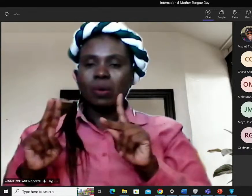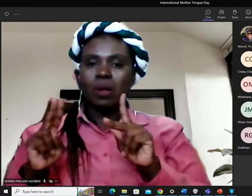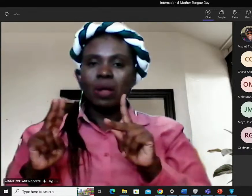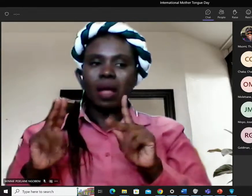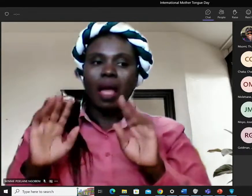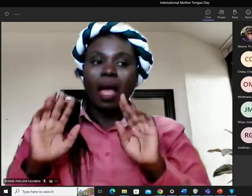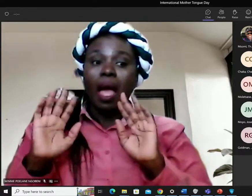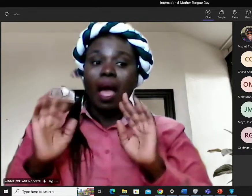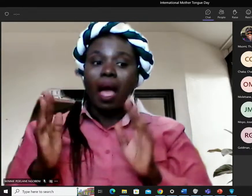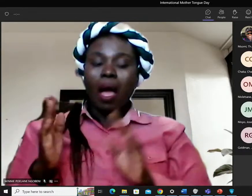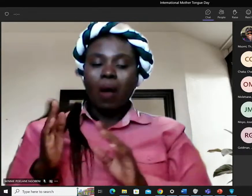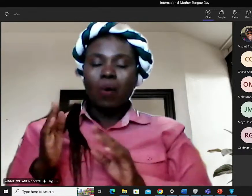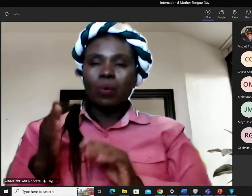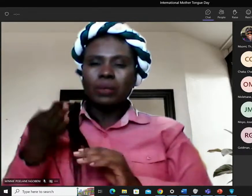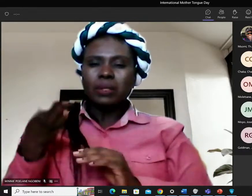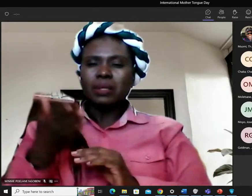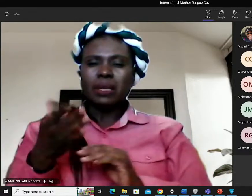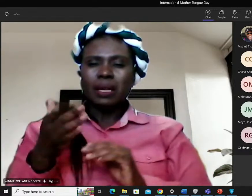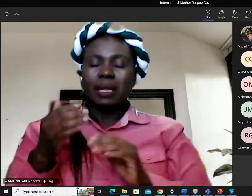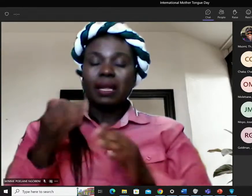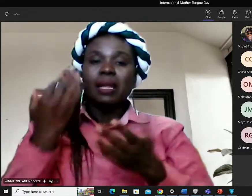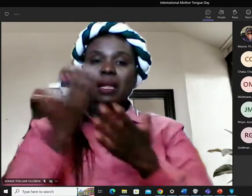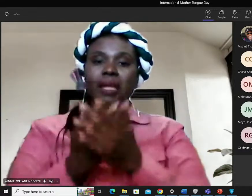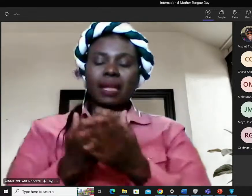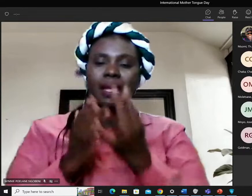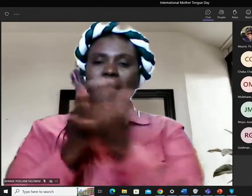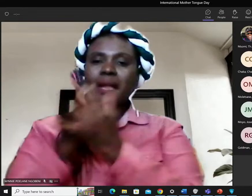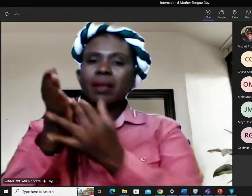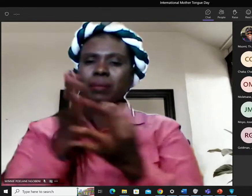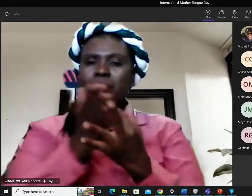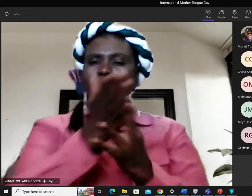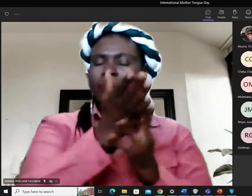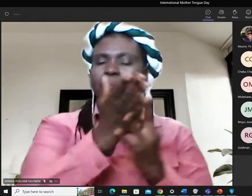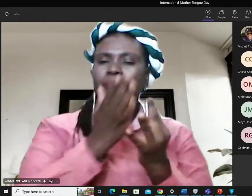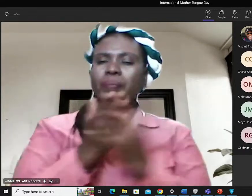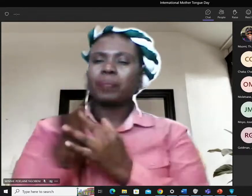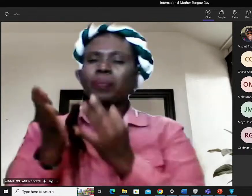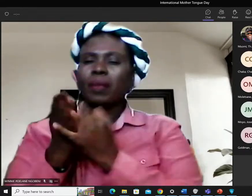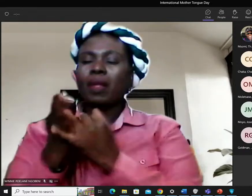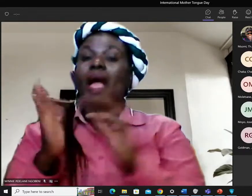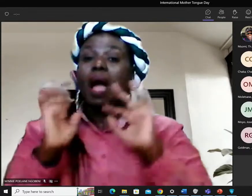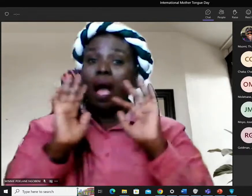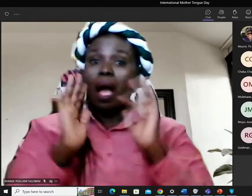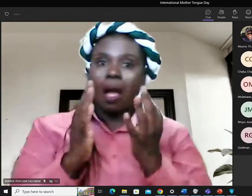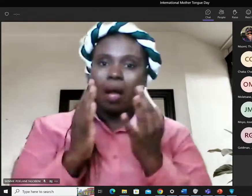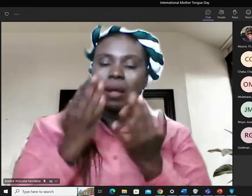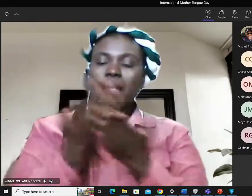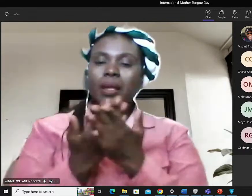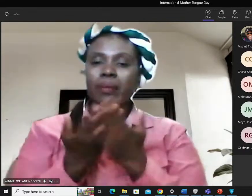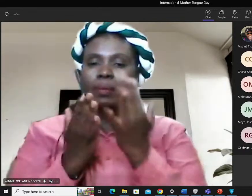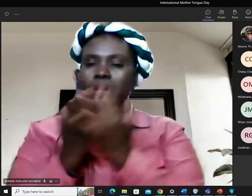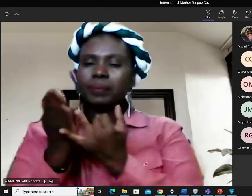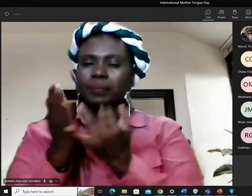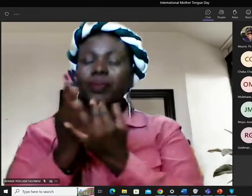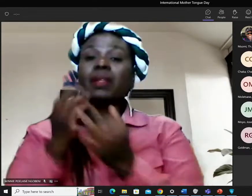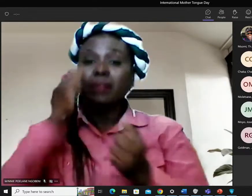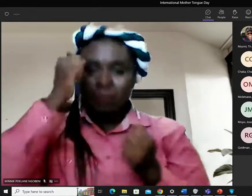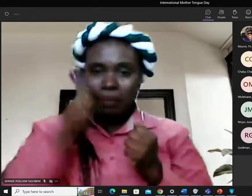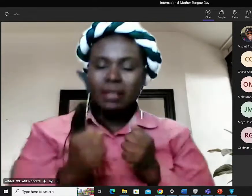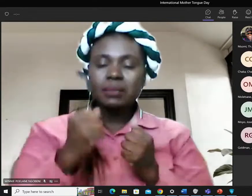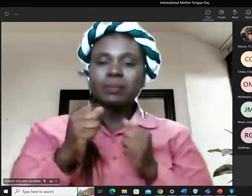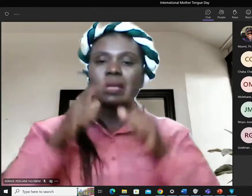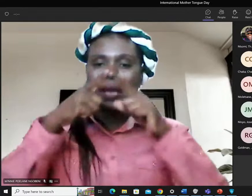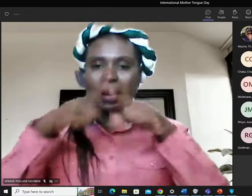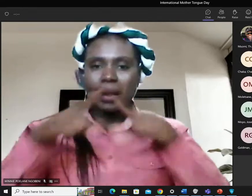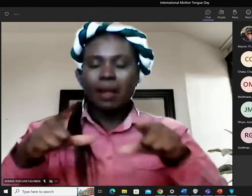it? Is it accessible? How accessible it is? It must be accessible because the language that is